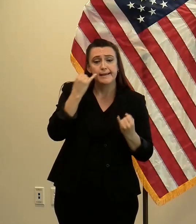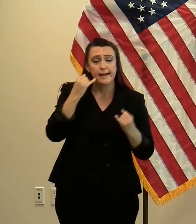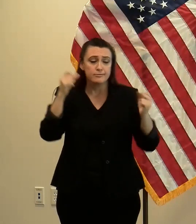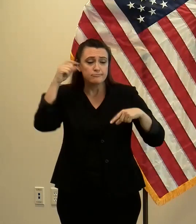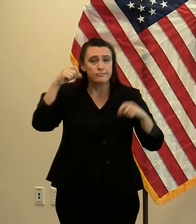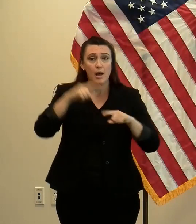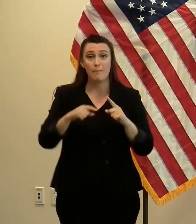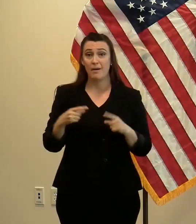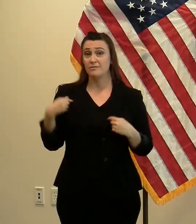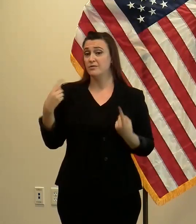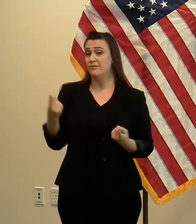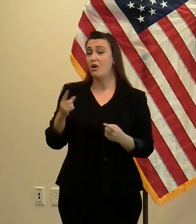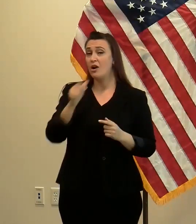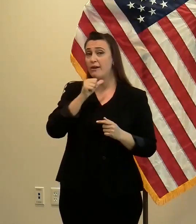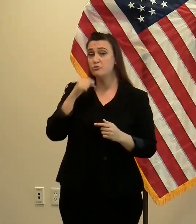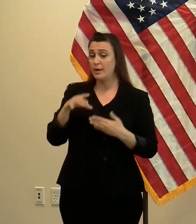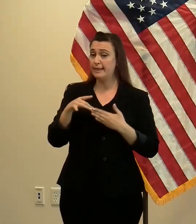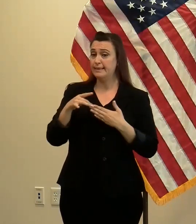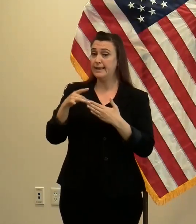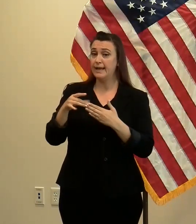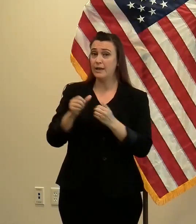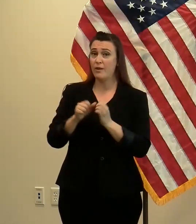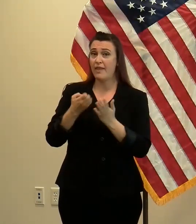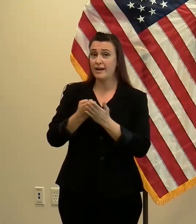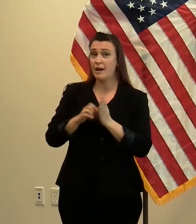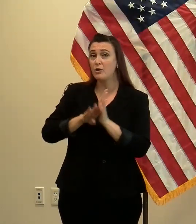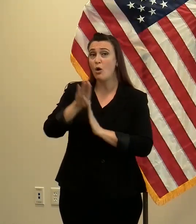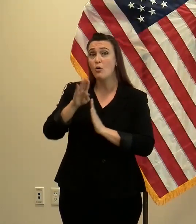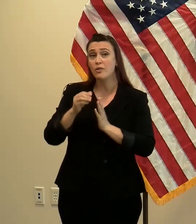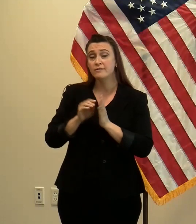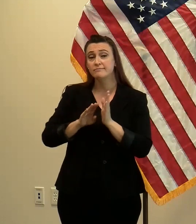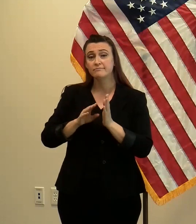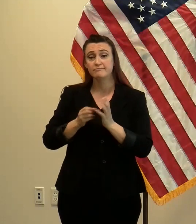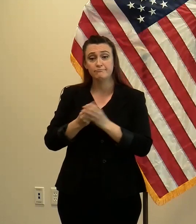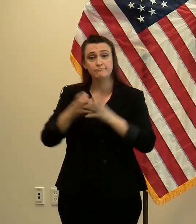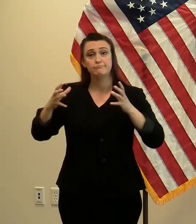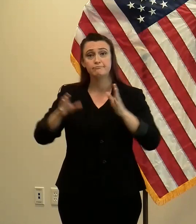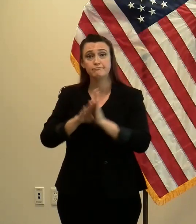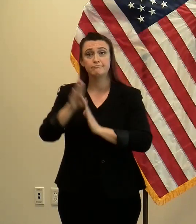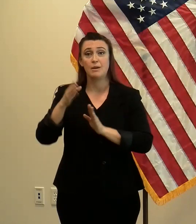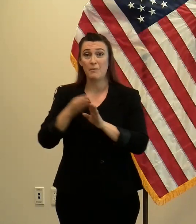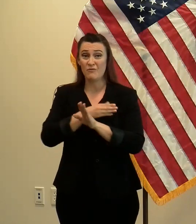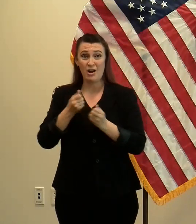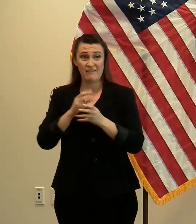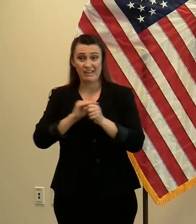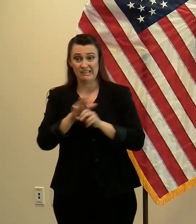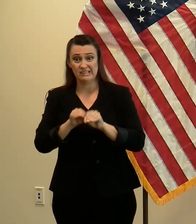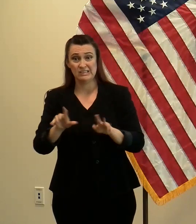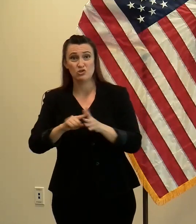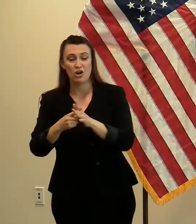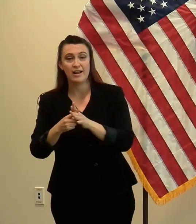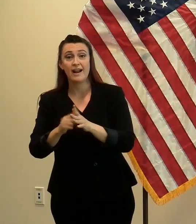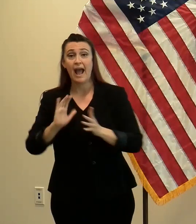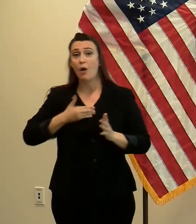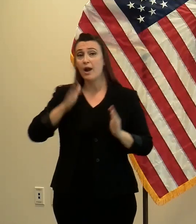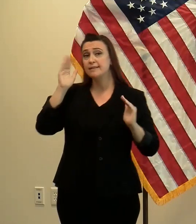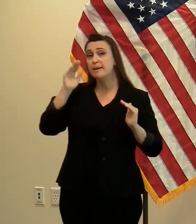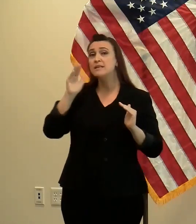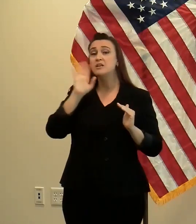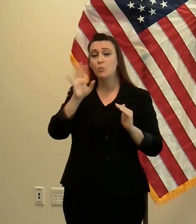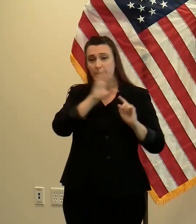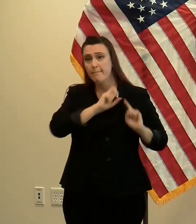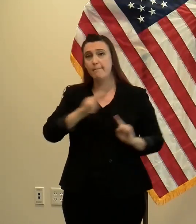was leading in economic growth and development going into this downturn, and Arizona's expectation is